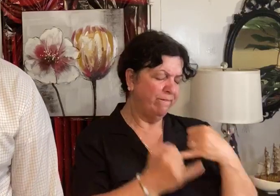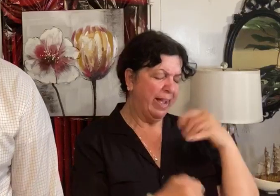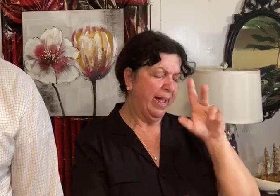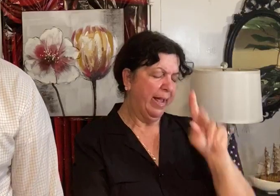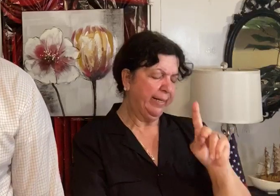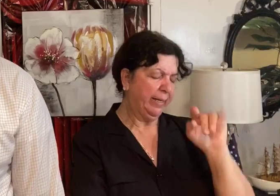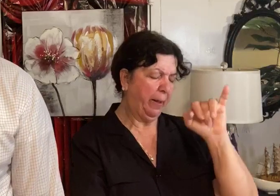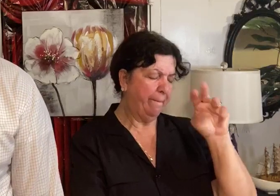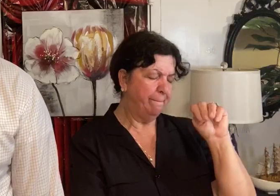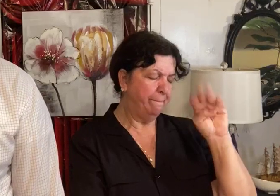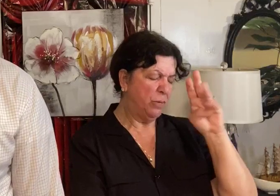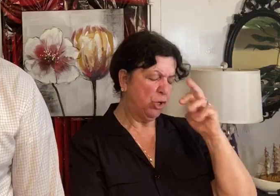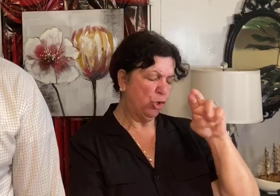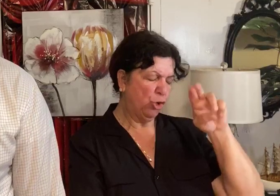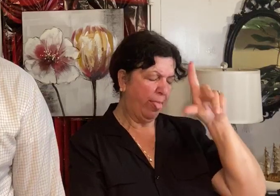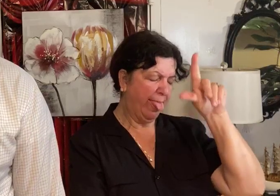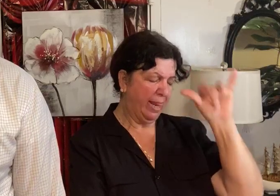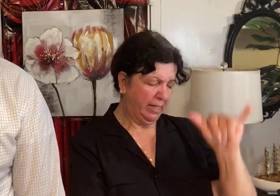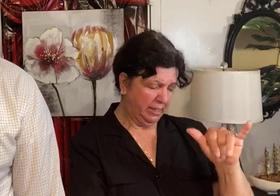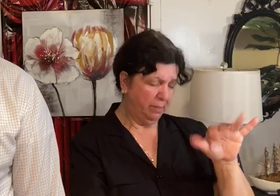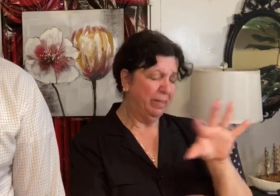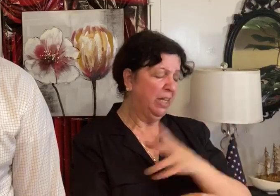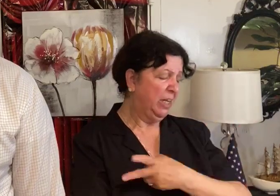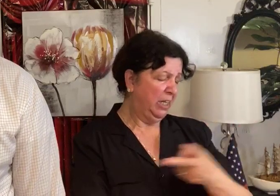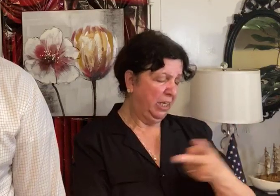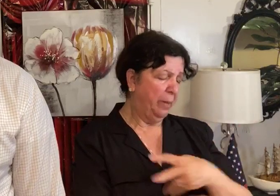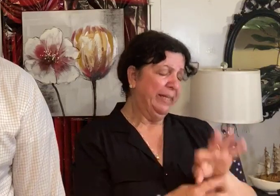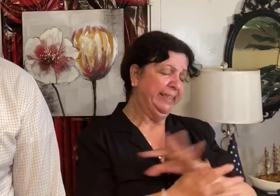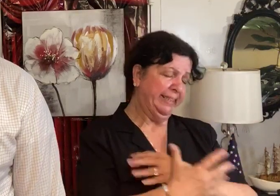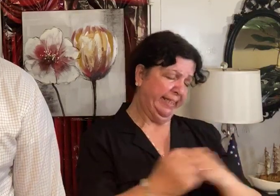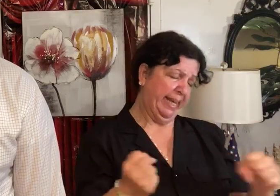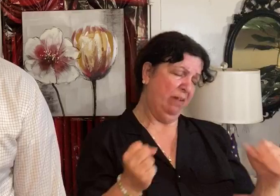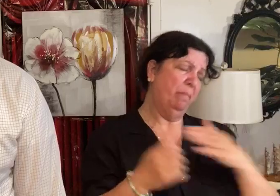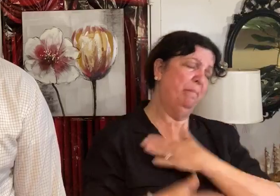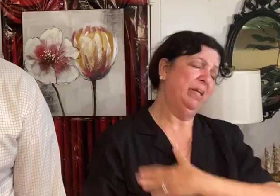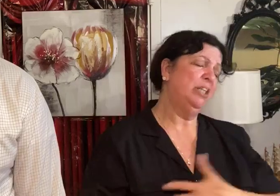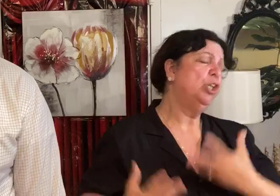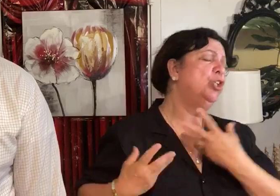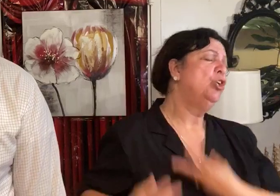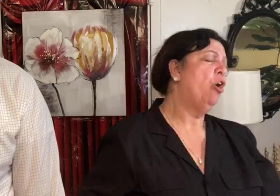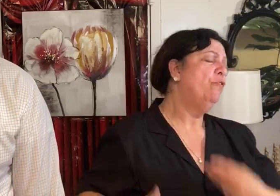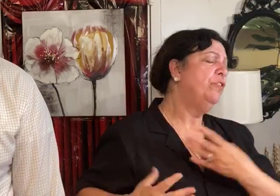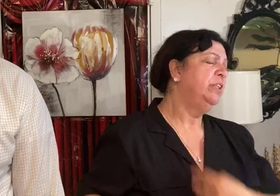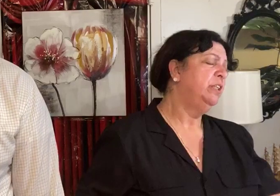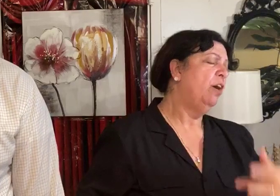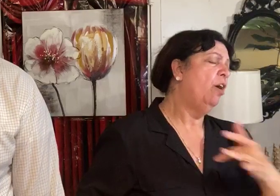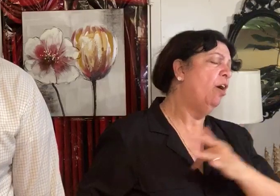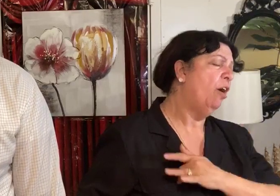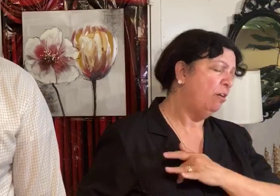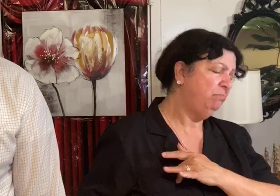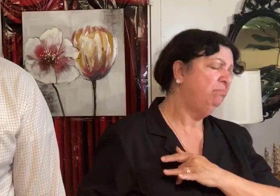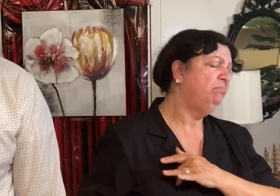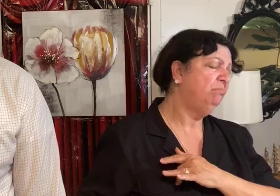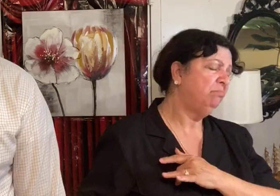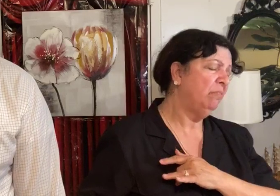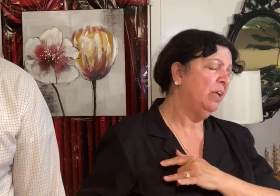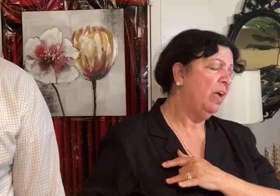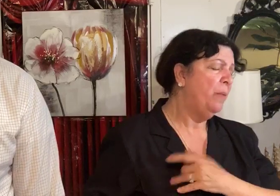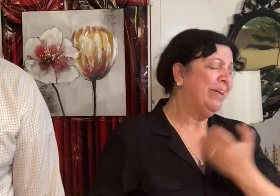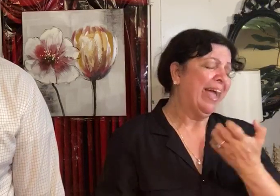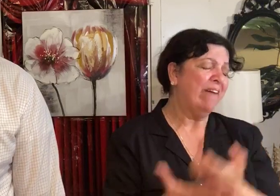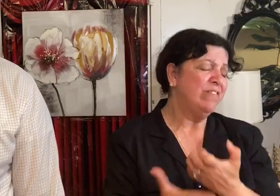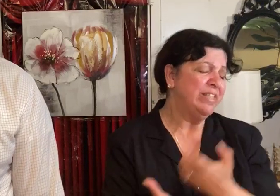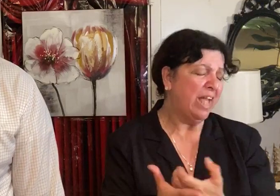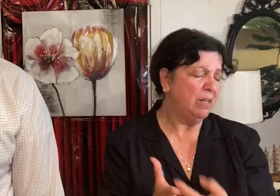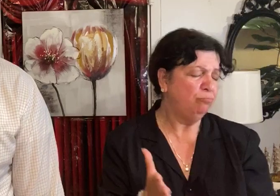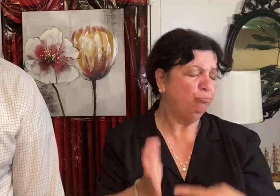their salvation. Oh God, we yearn that you would soften their hearts, that you would make evident to